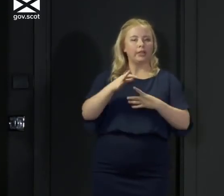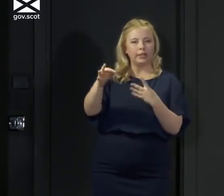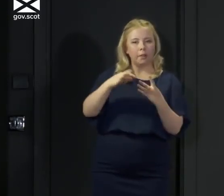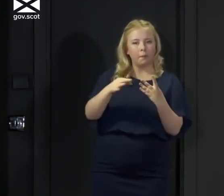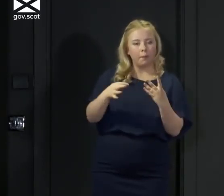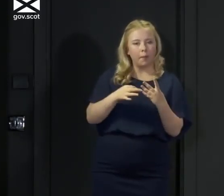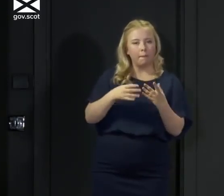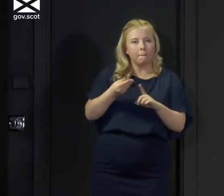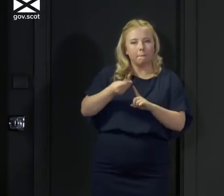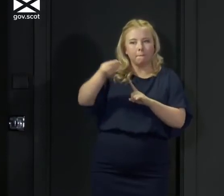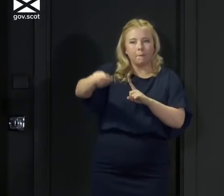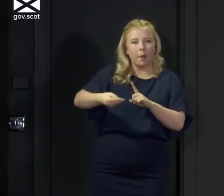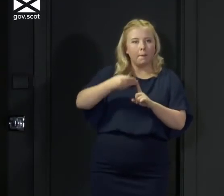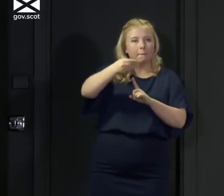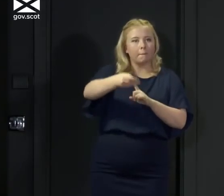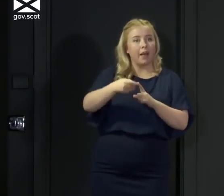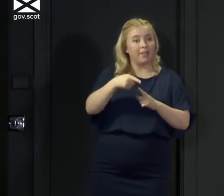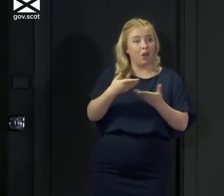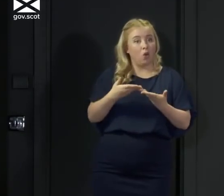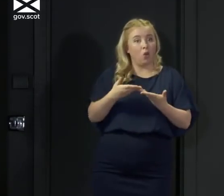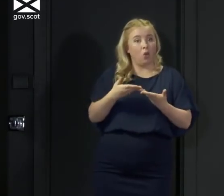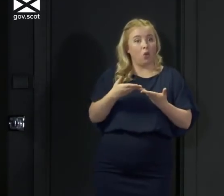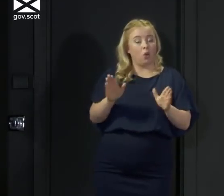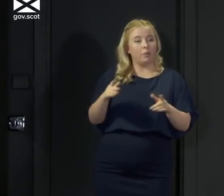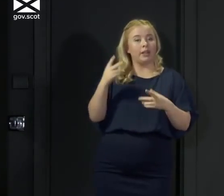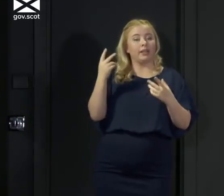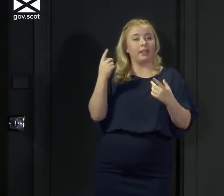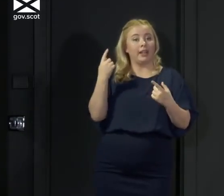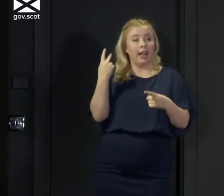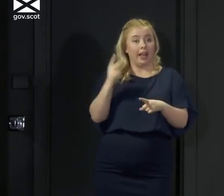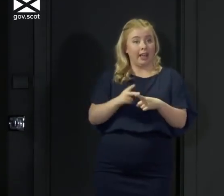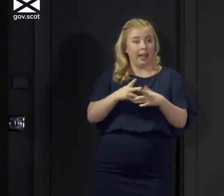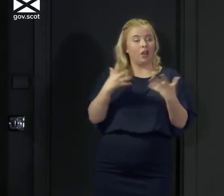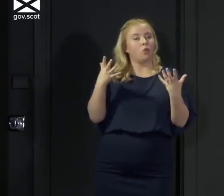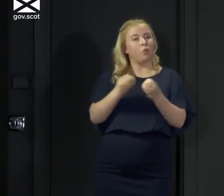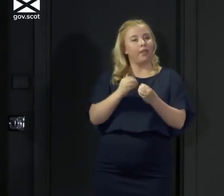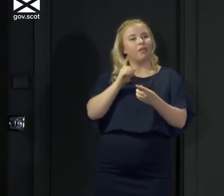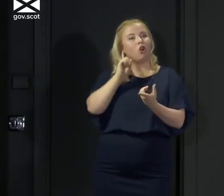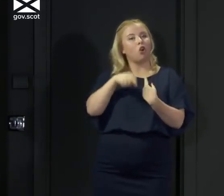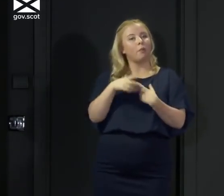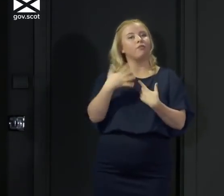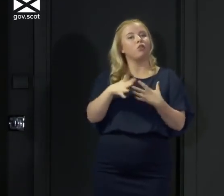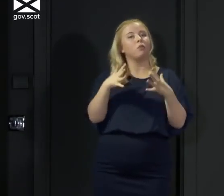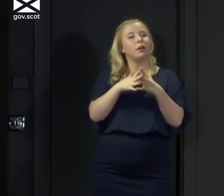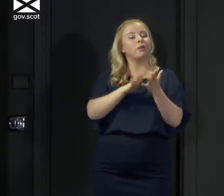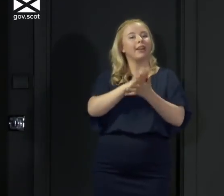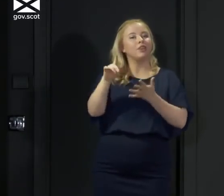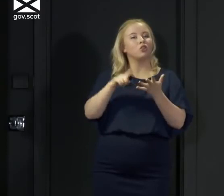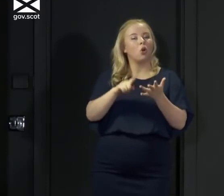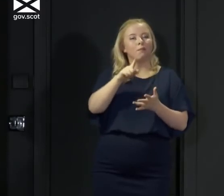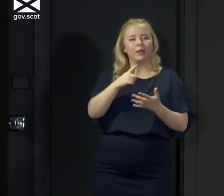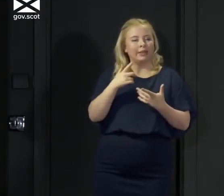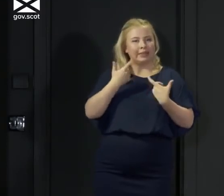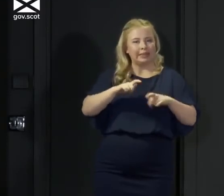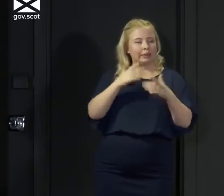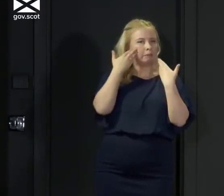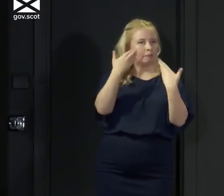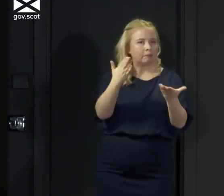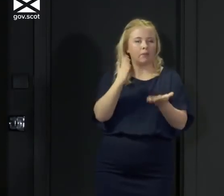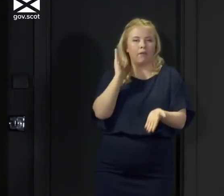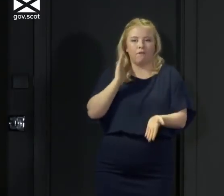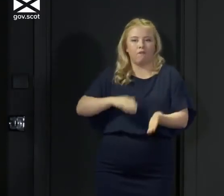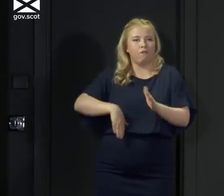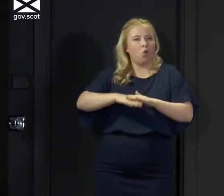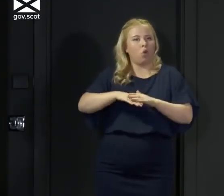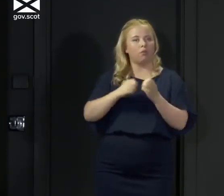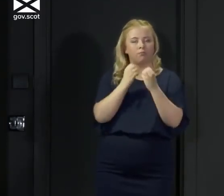big driver of infection here has kind of opened up again with some comments from the WHO. It is nevertheless one of the things we still don't fully understand. So